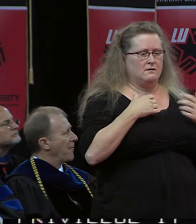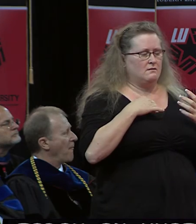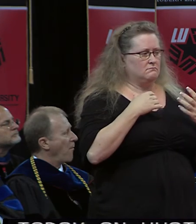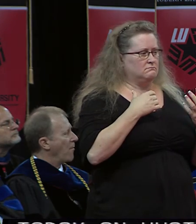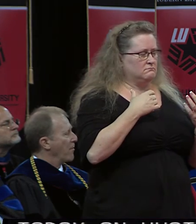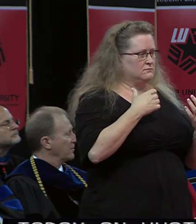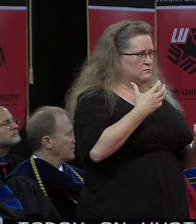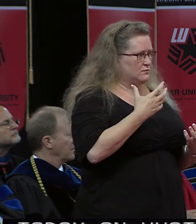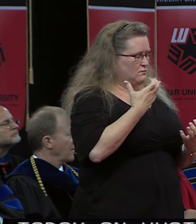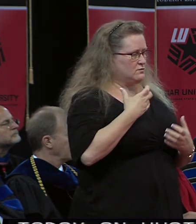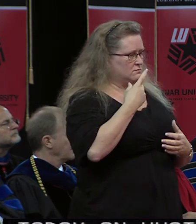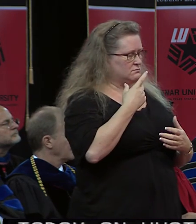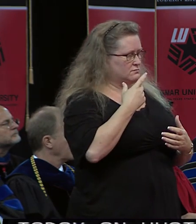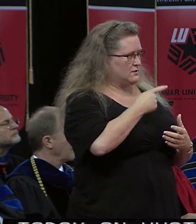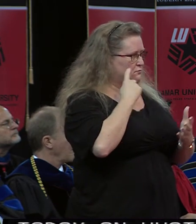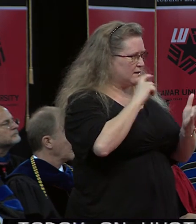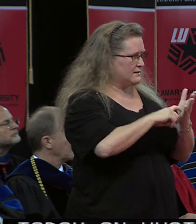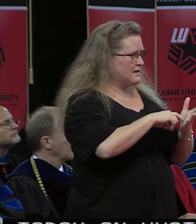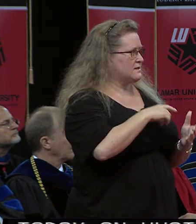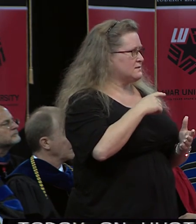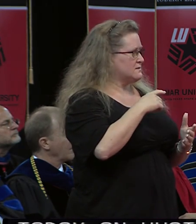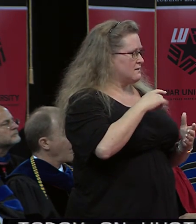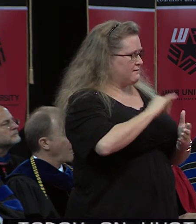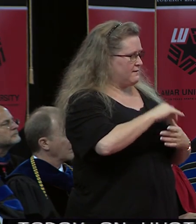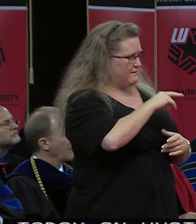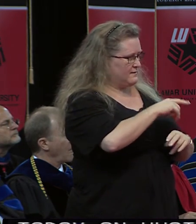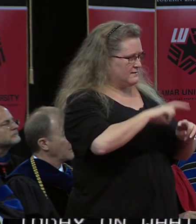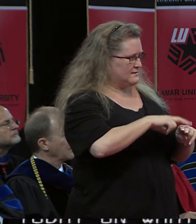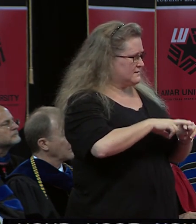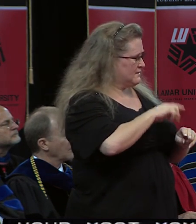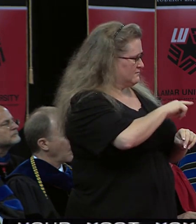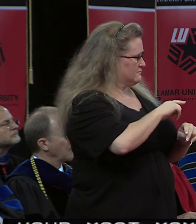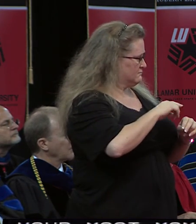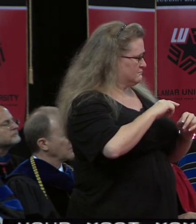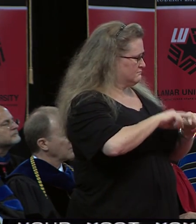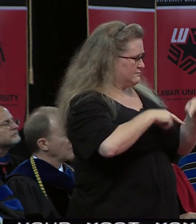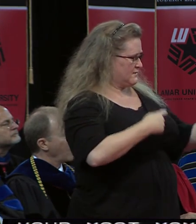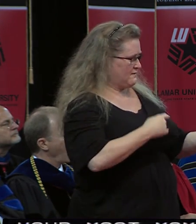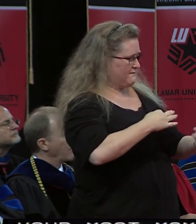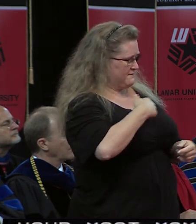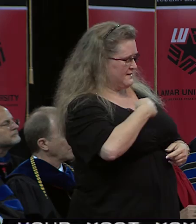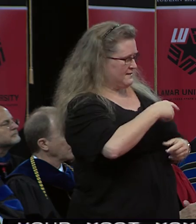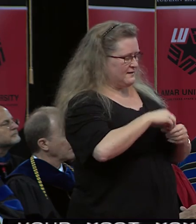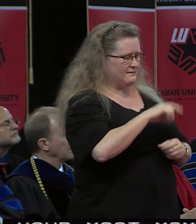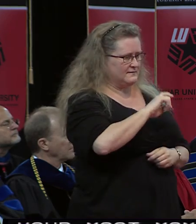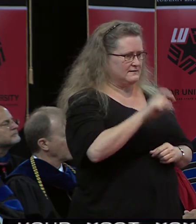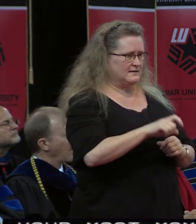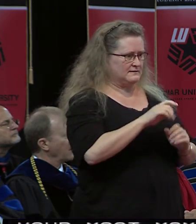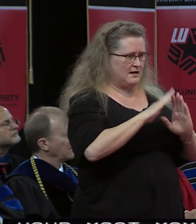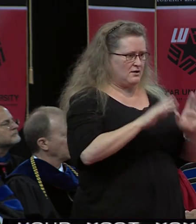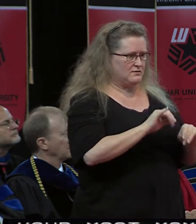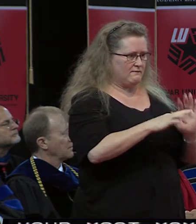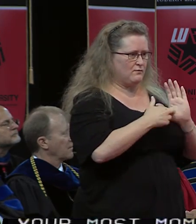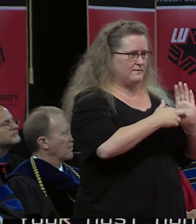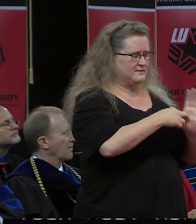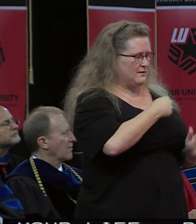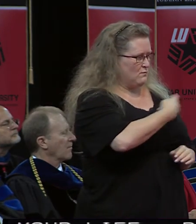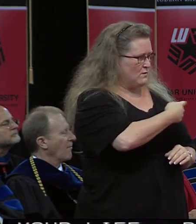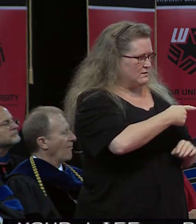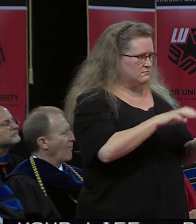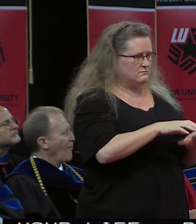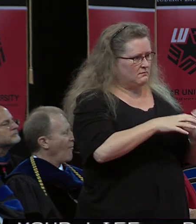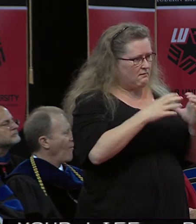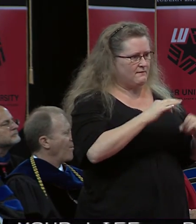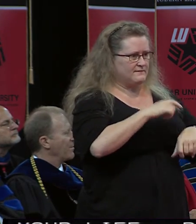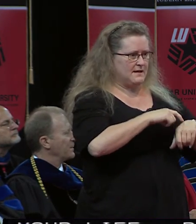Representative Phelan was recognized earlier. Dade sits right across the aisle from me in the Texas House of Representatives. We spend a lot of time together talking